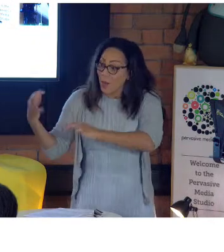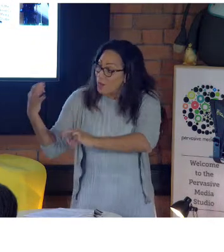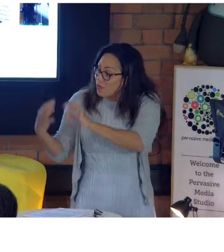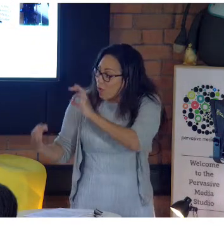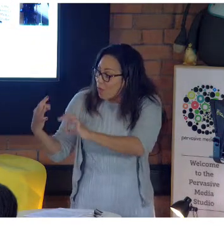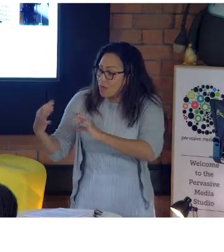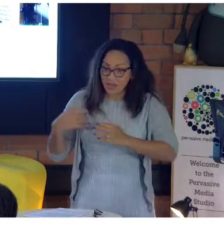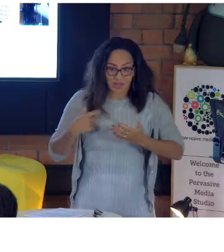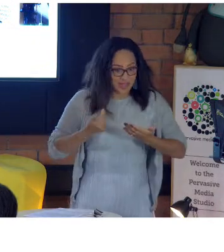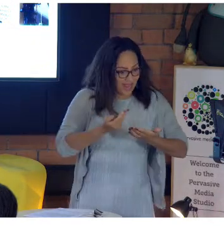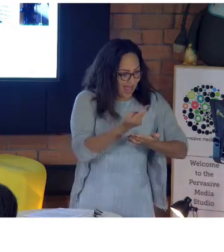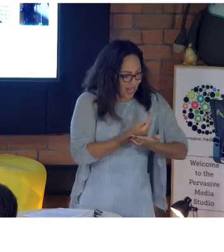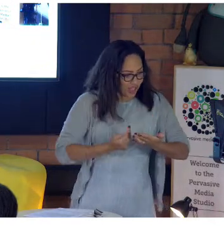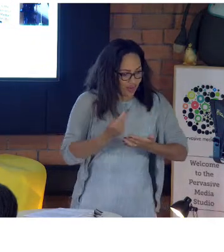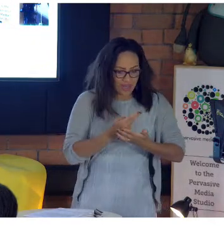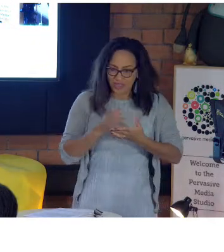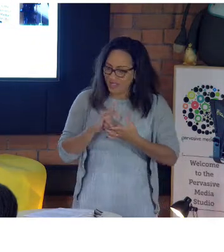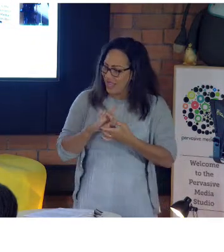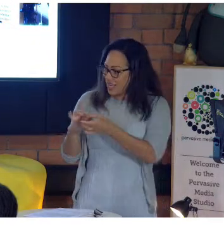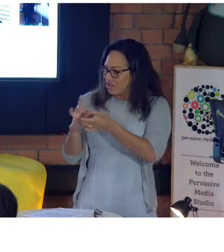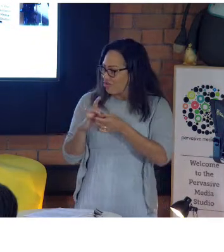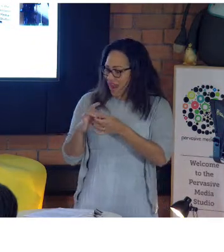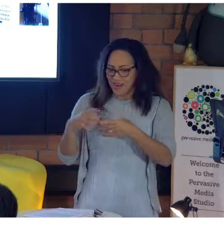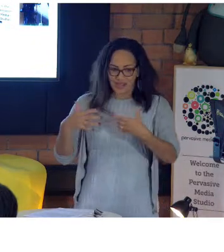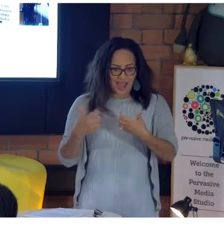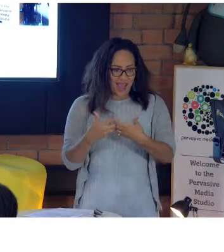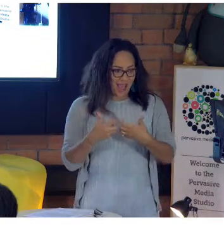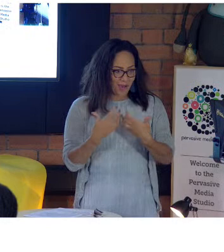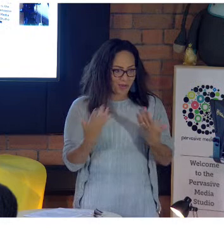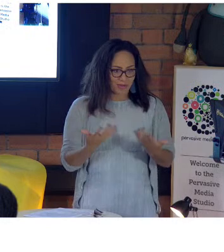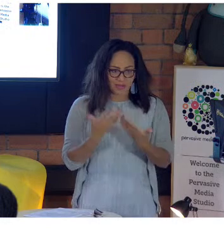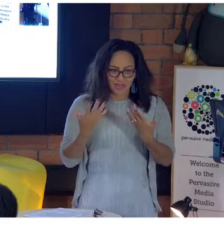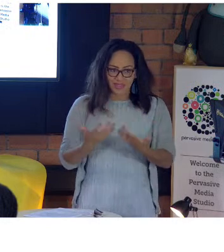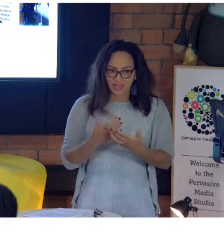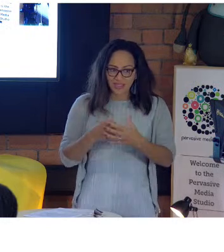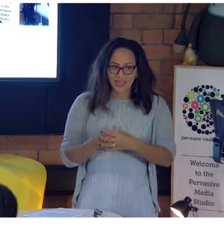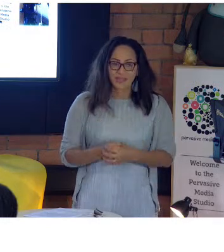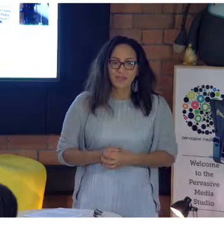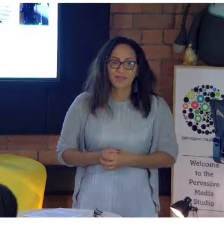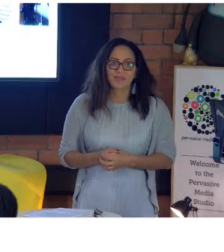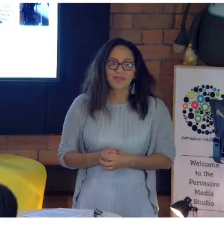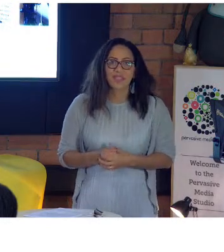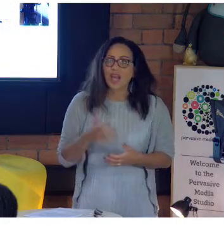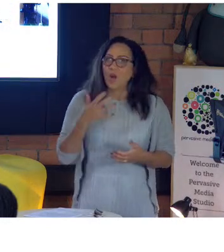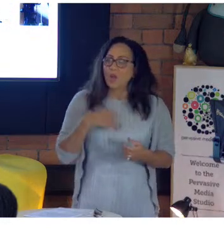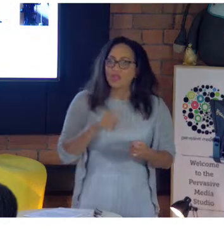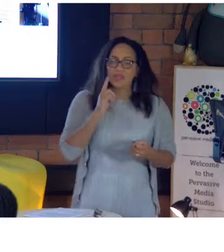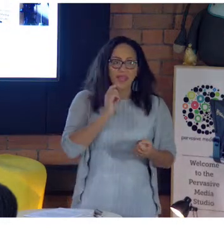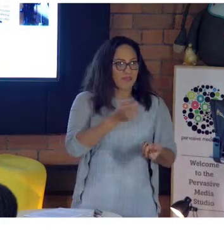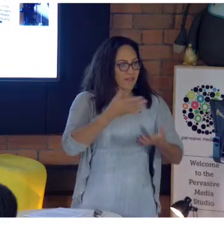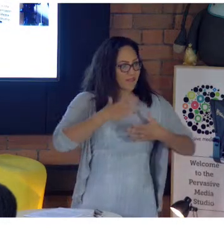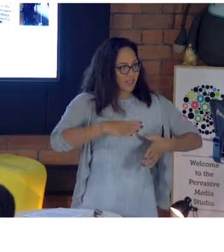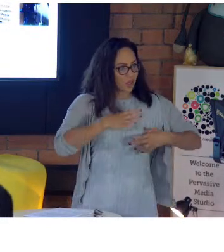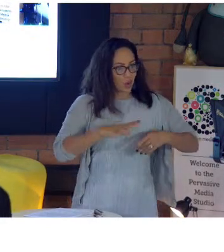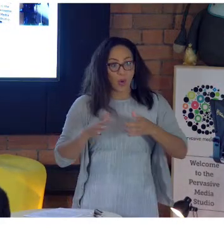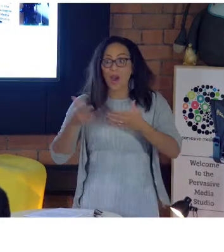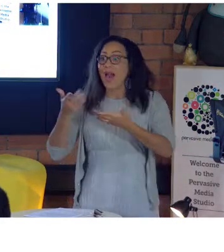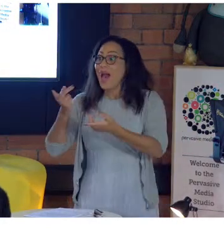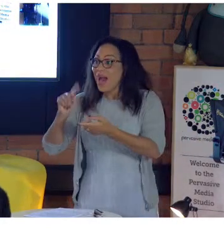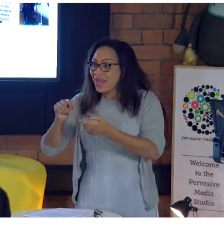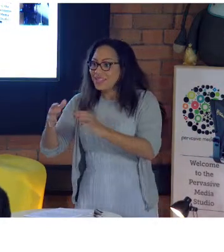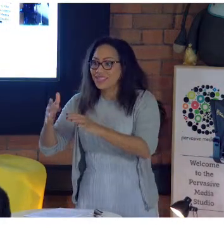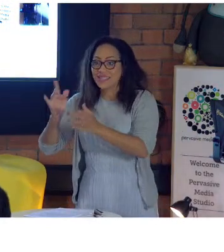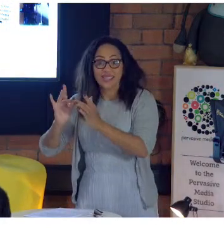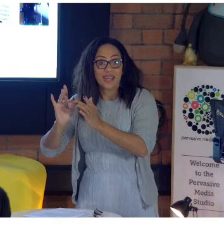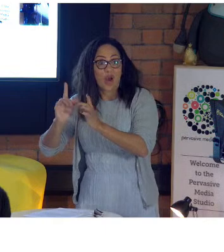illustration. I'm also interested in finding out how to combine both physical and virtual live illustration performances. For example, is it possible